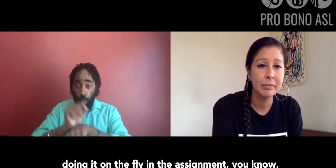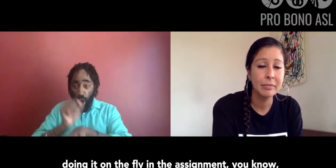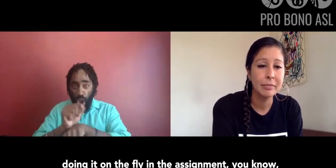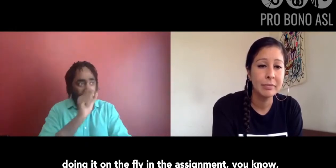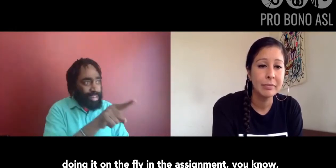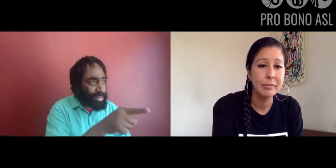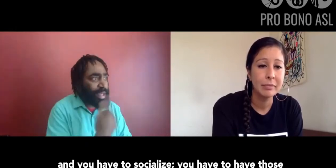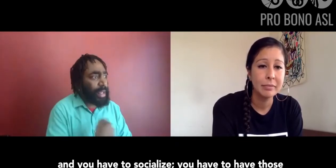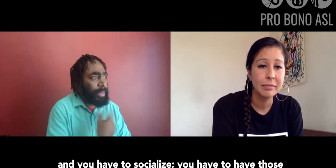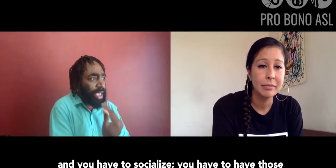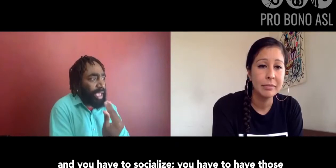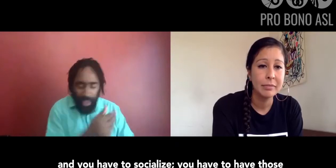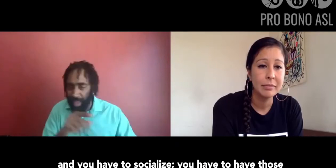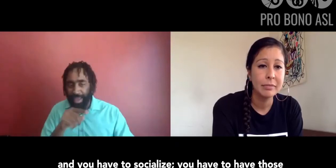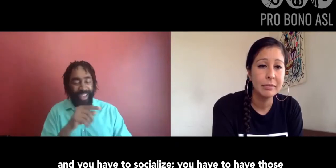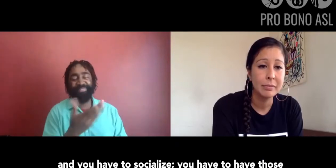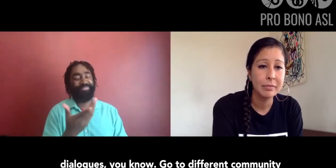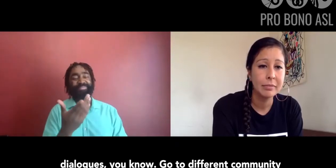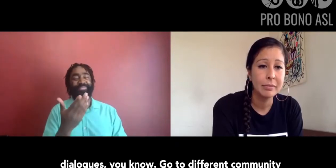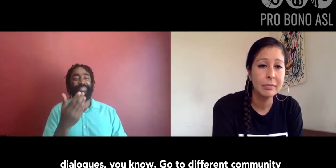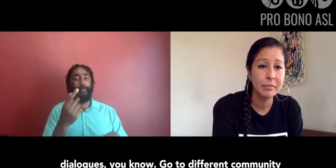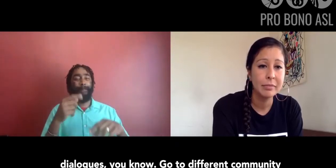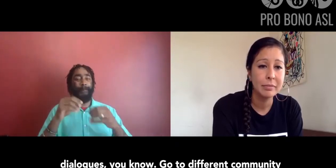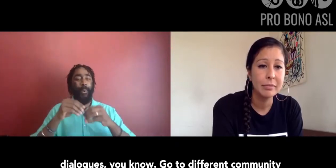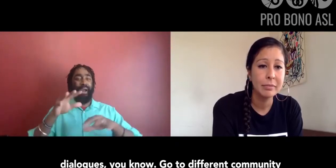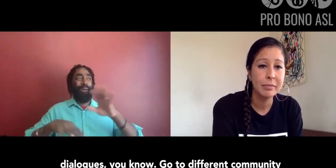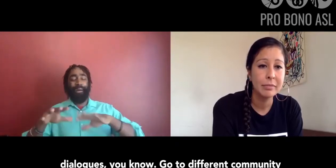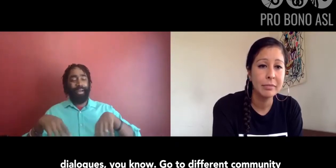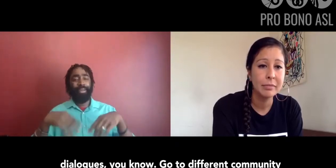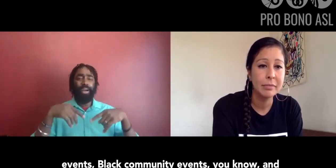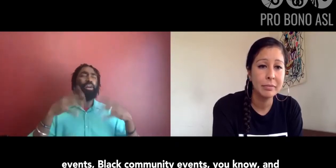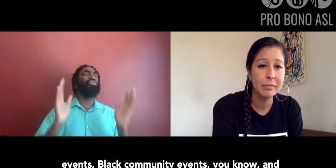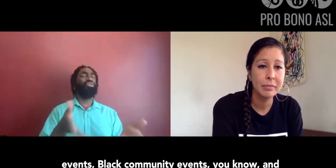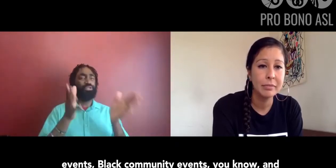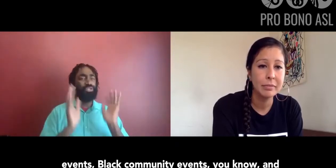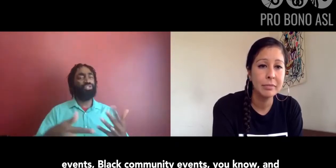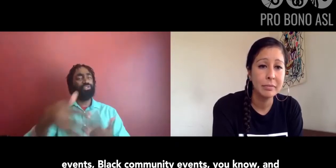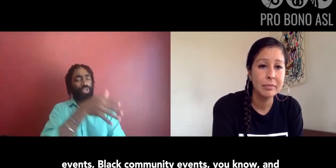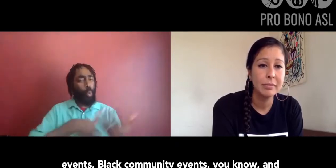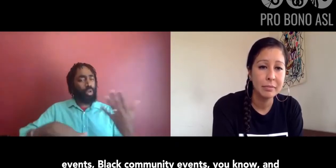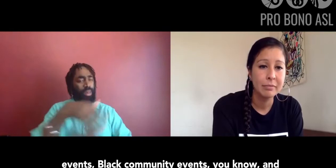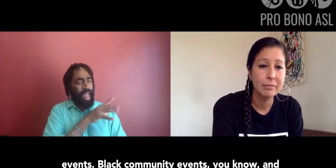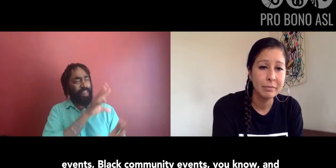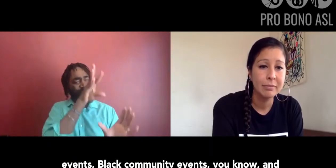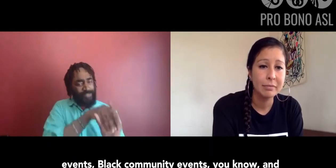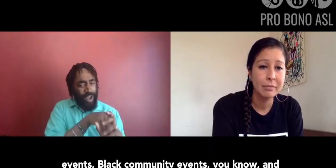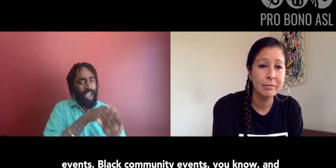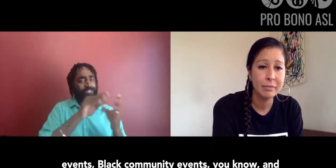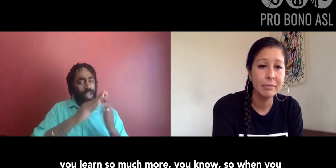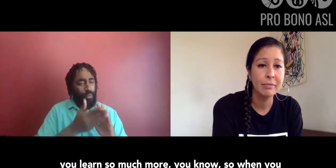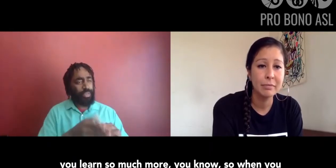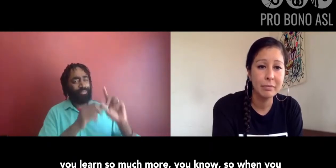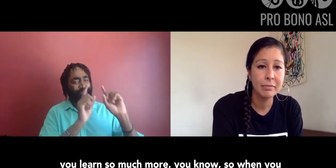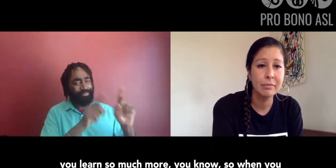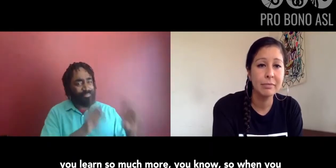assignment. And you have to socialize, you have to have those dialogues, go to different community events, Black community events,